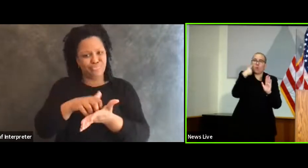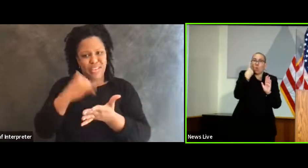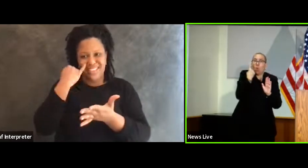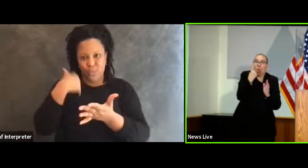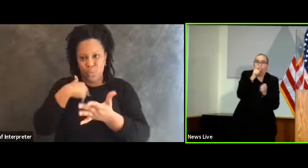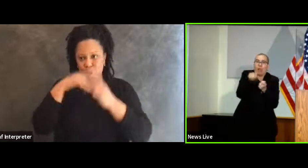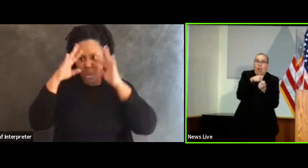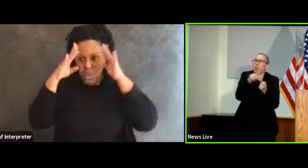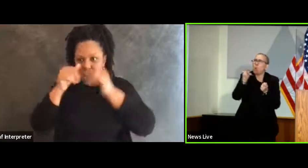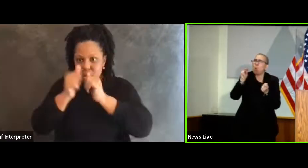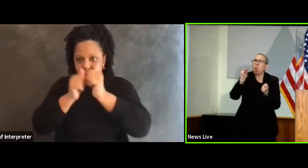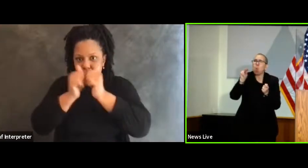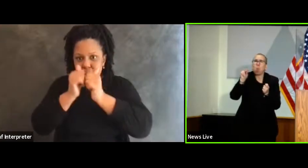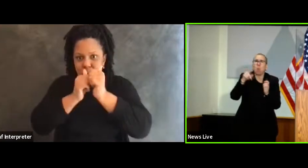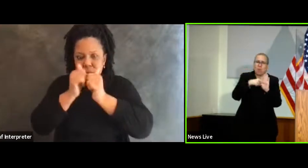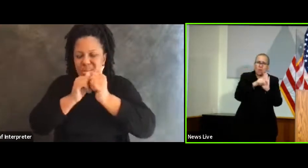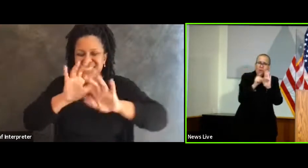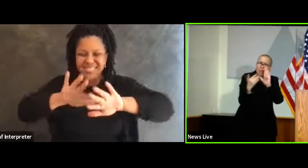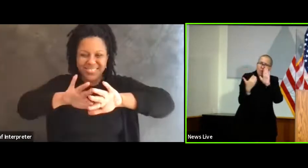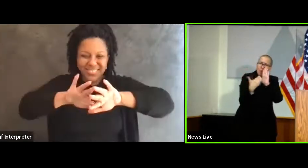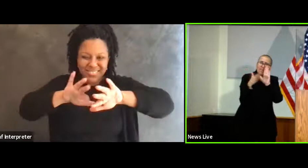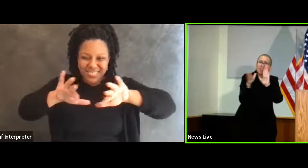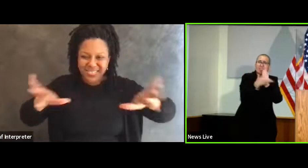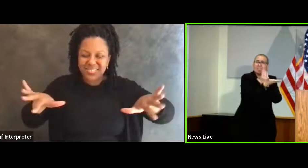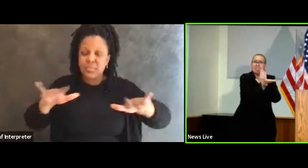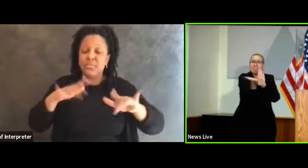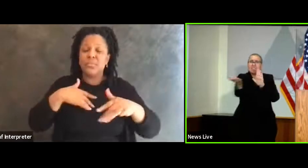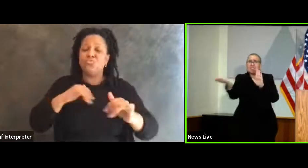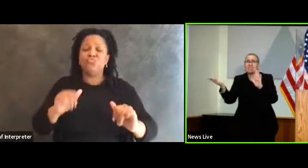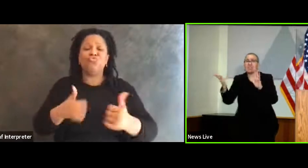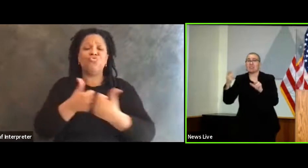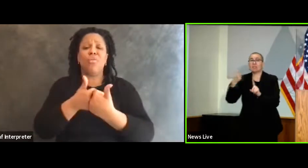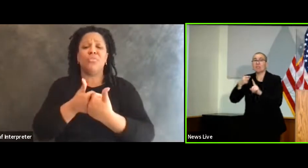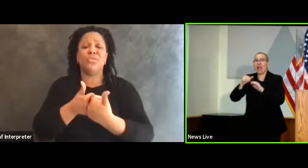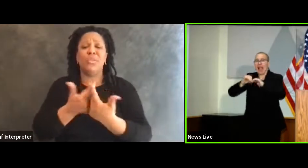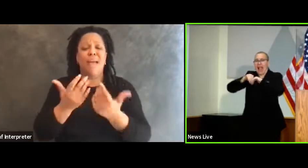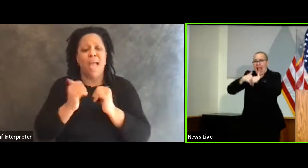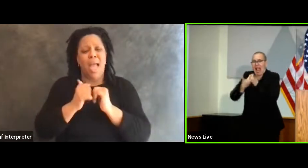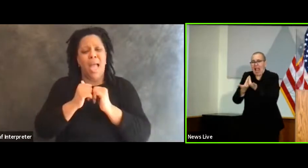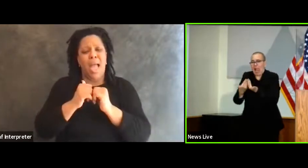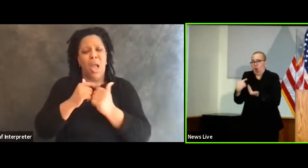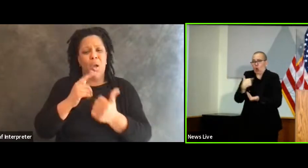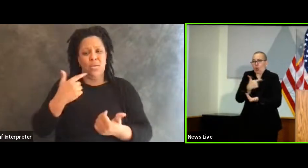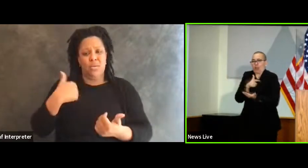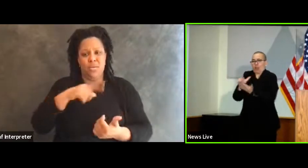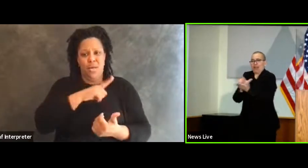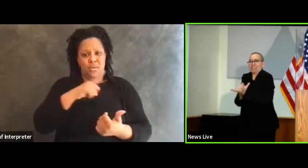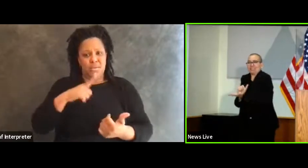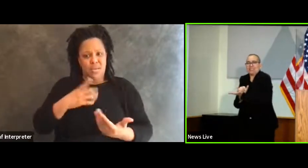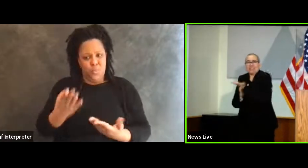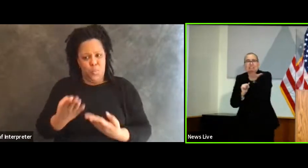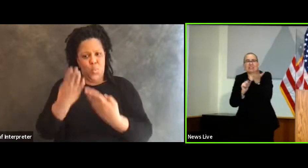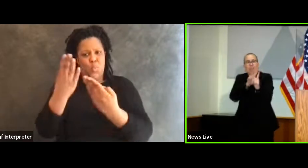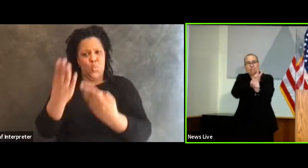in fact, how are our legislative proposals universal and applicable?